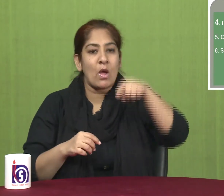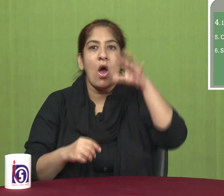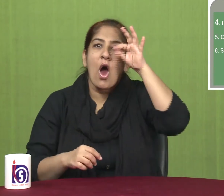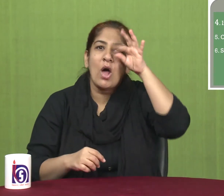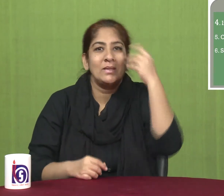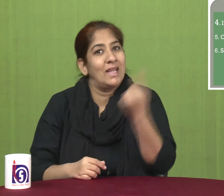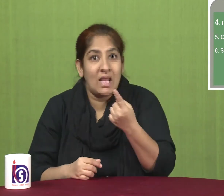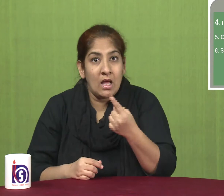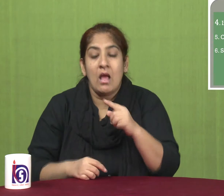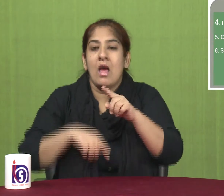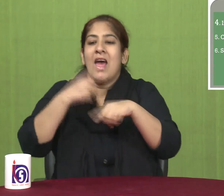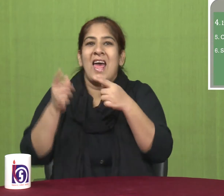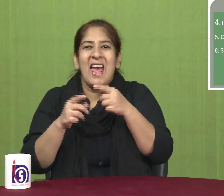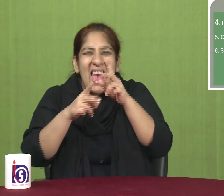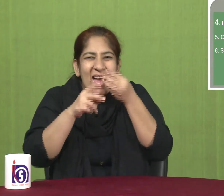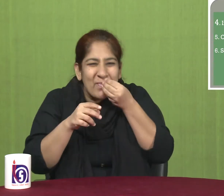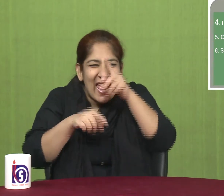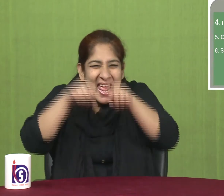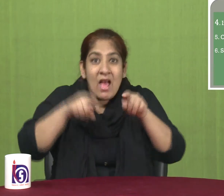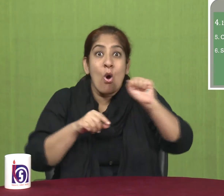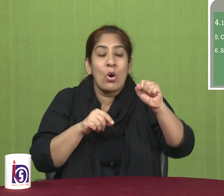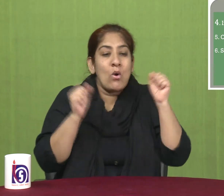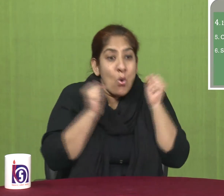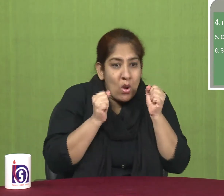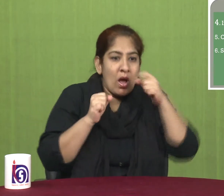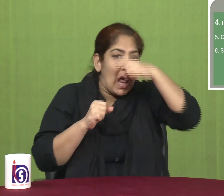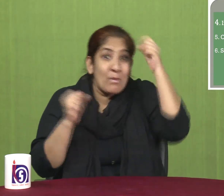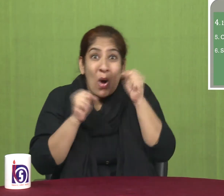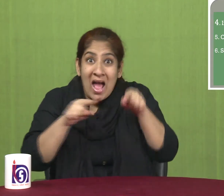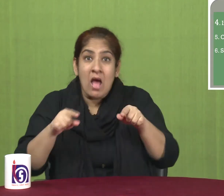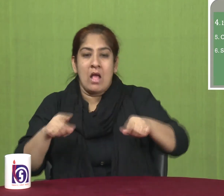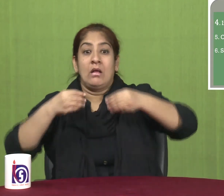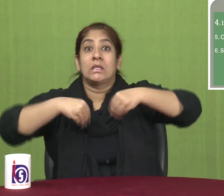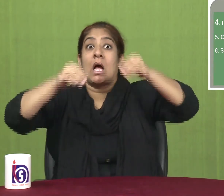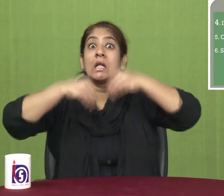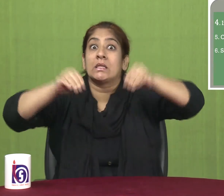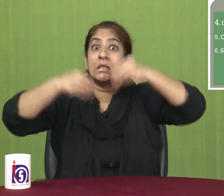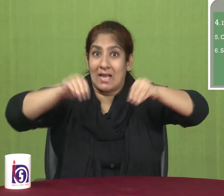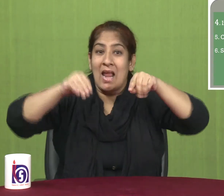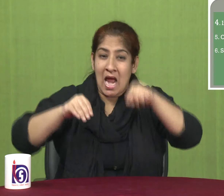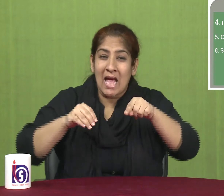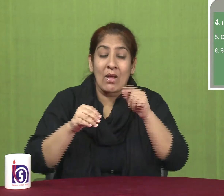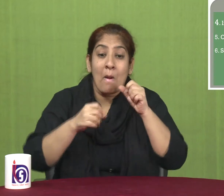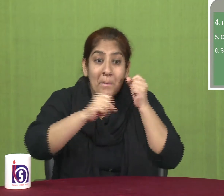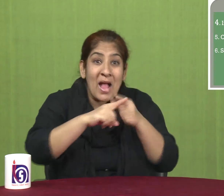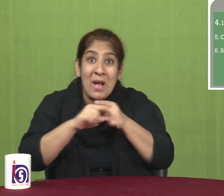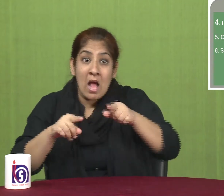season, we wear summer clothes. In winter season, we wear cold or